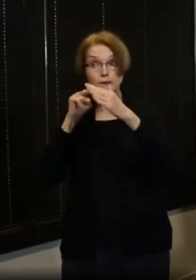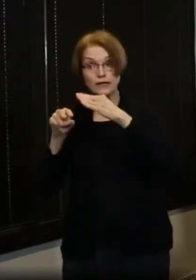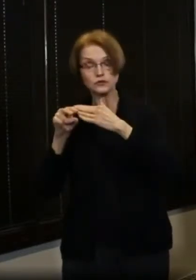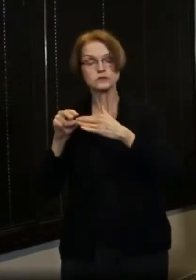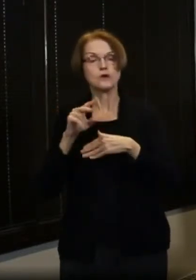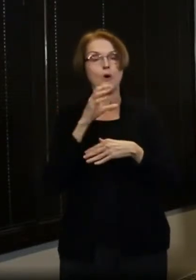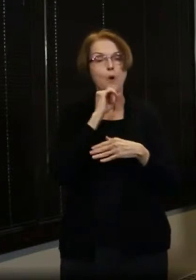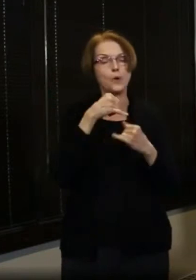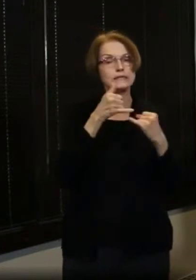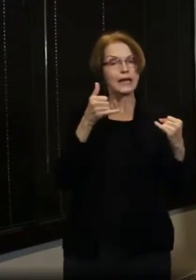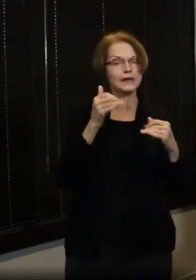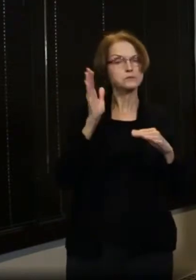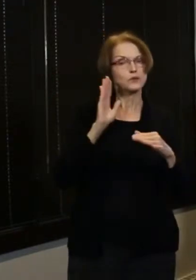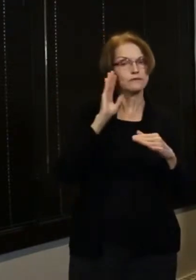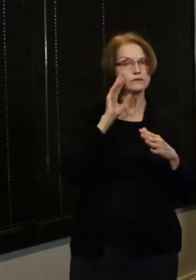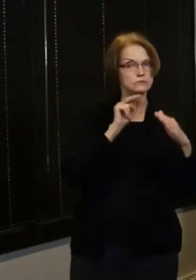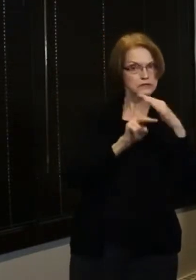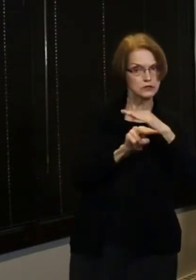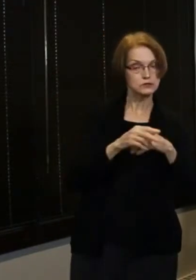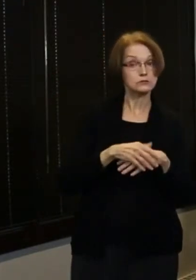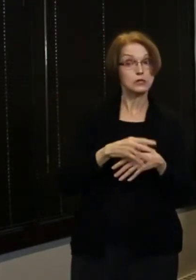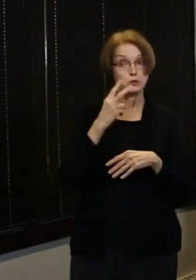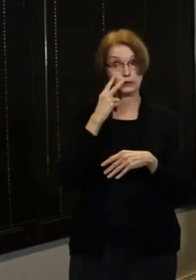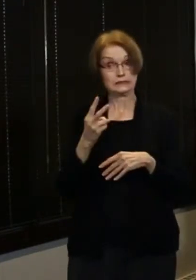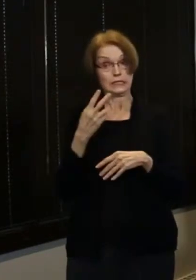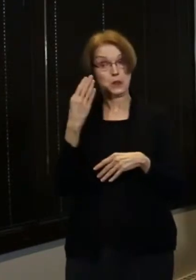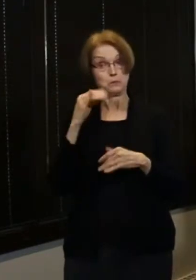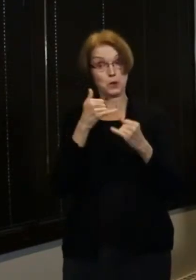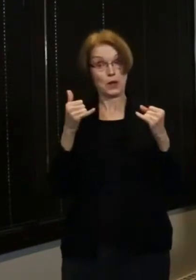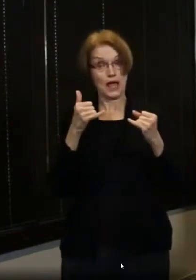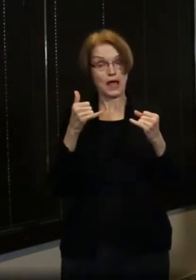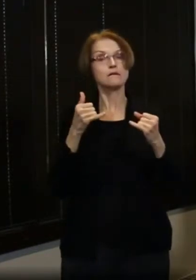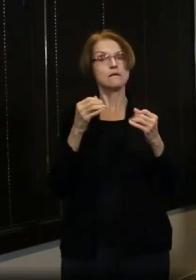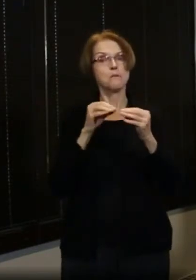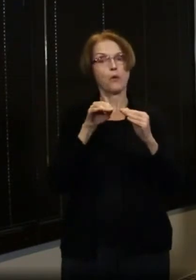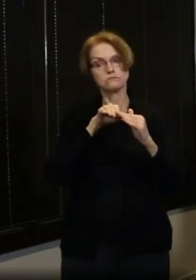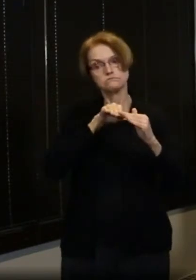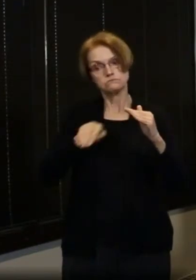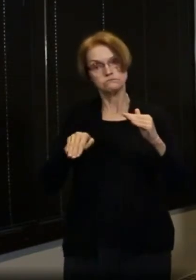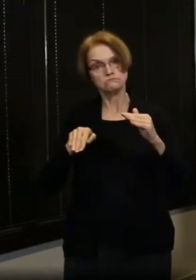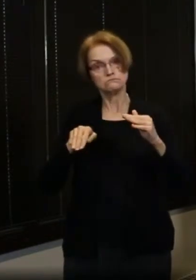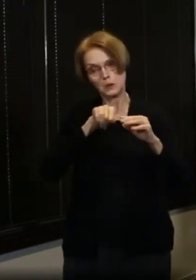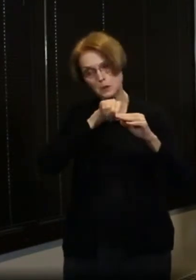can see, it is at a sharper rate of decline, which is good to see.